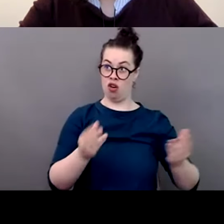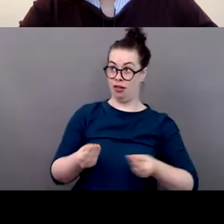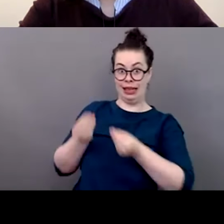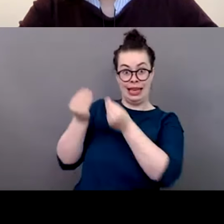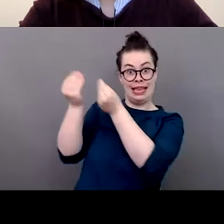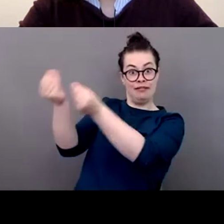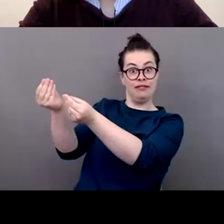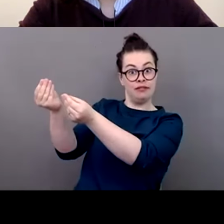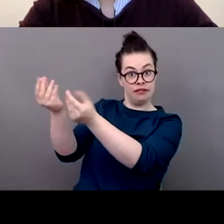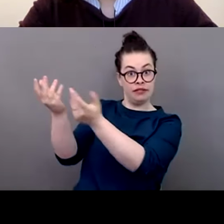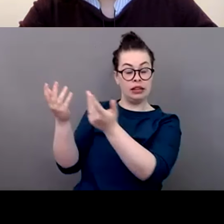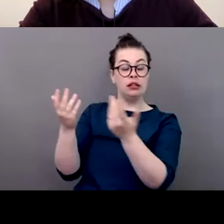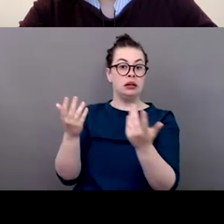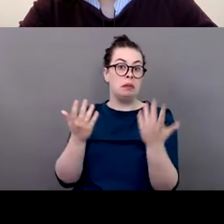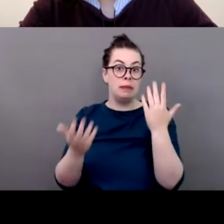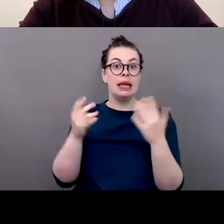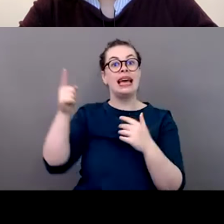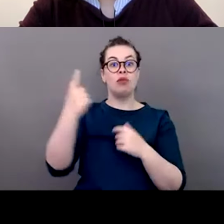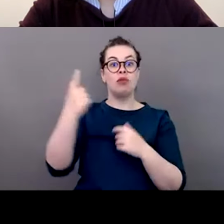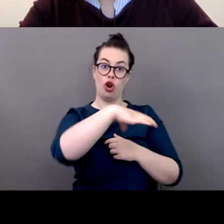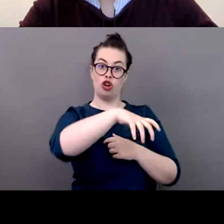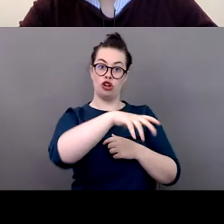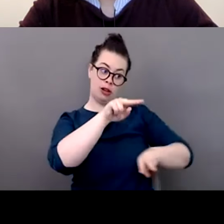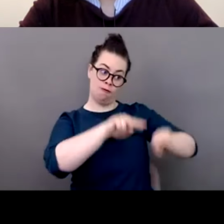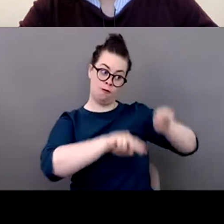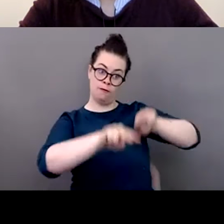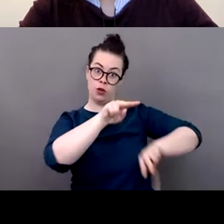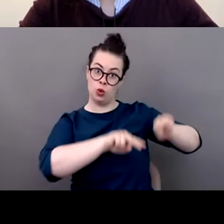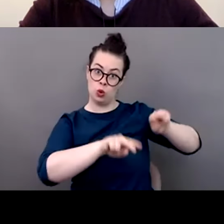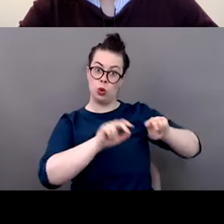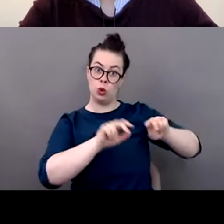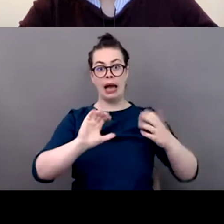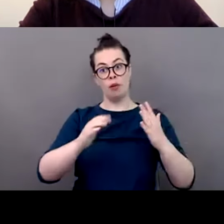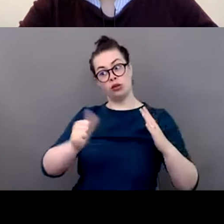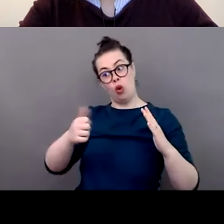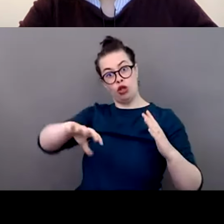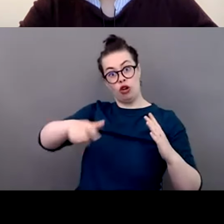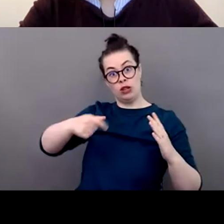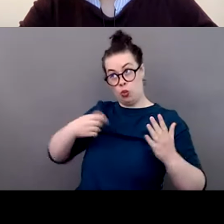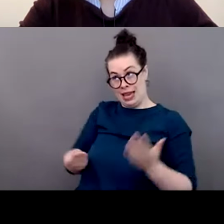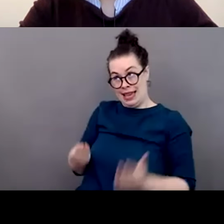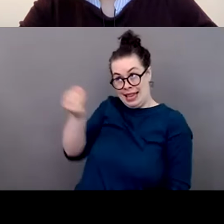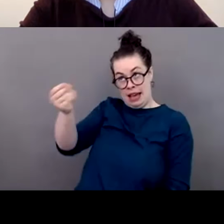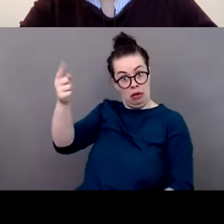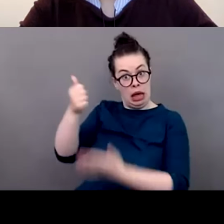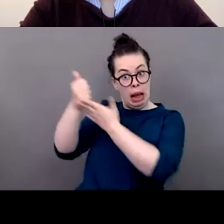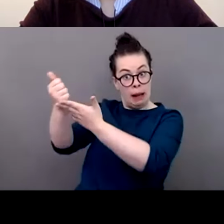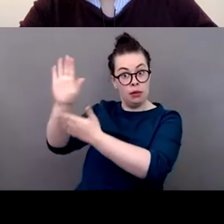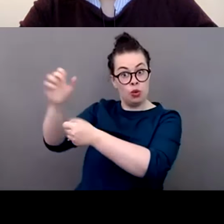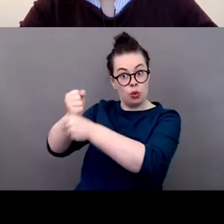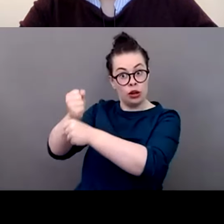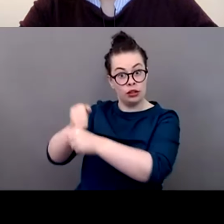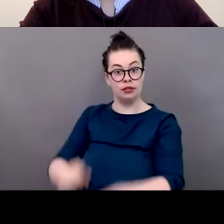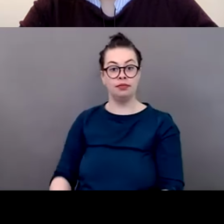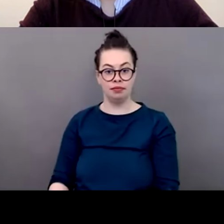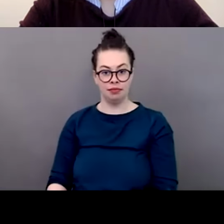better in comparison to other countries in Europe? Thank you. So who want to take first? Yeah, hello, Martina,